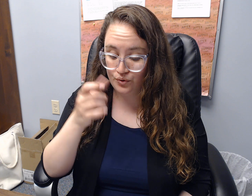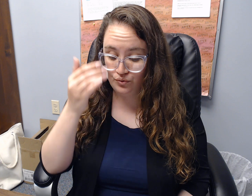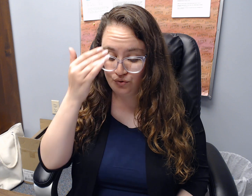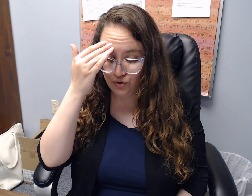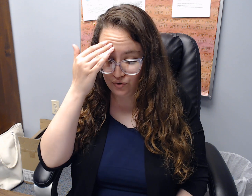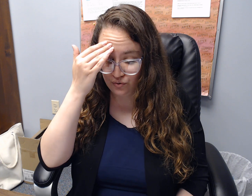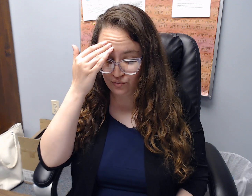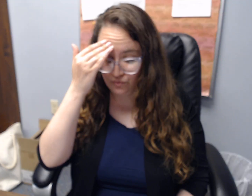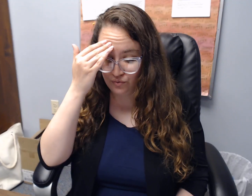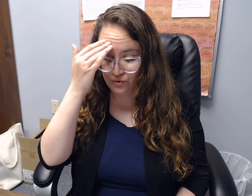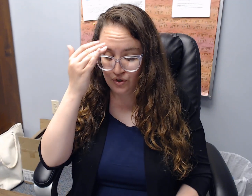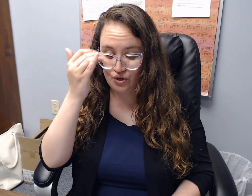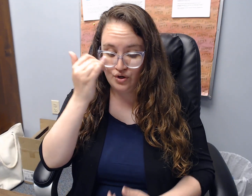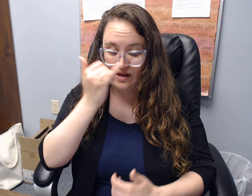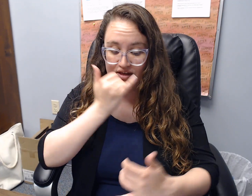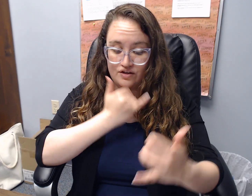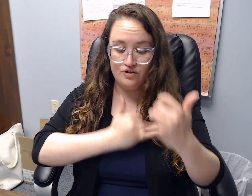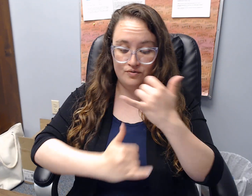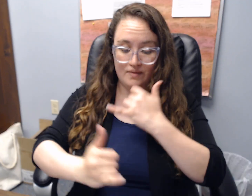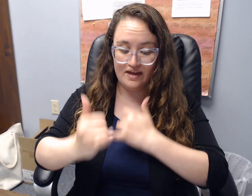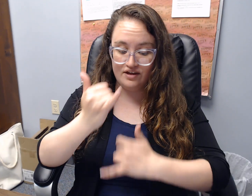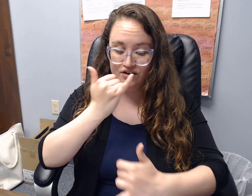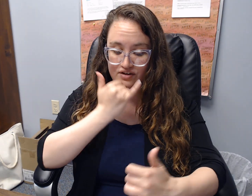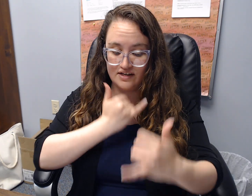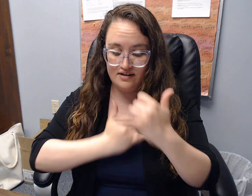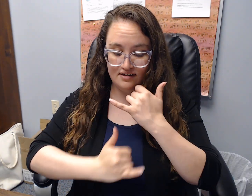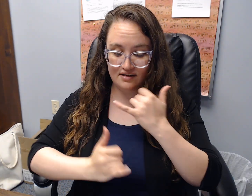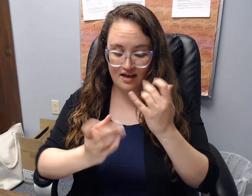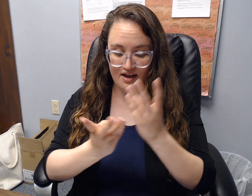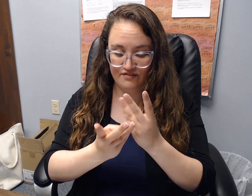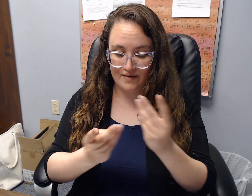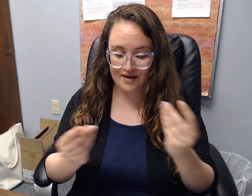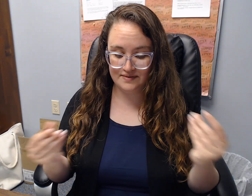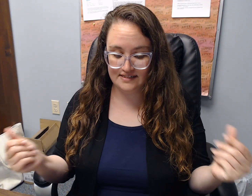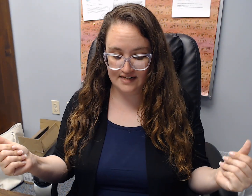Who knew you'd make good of my mistakes?